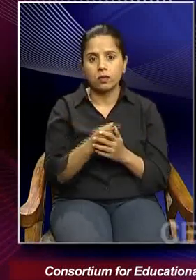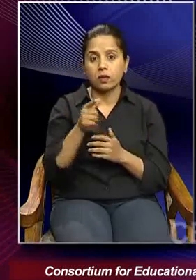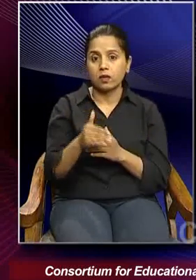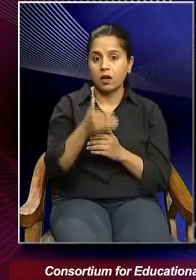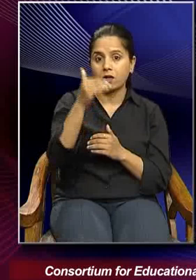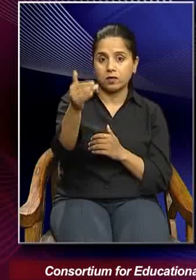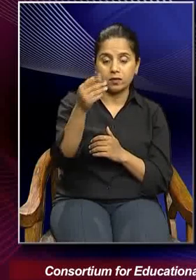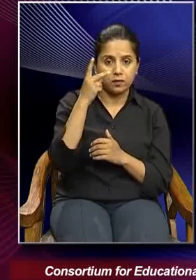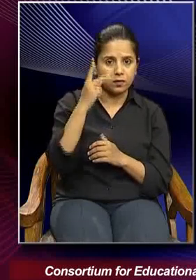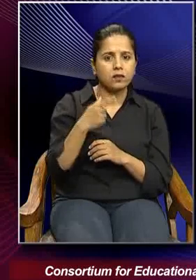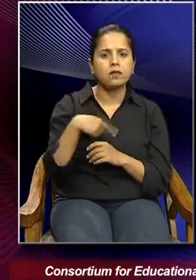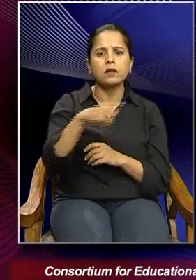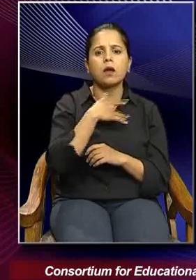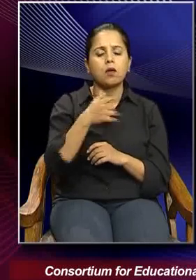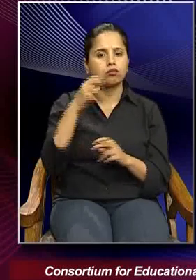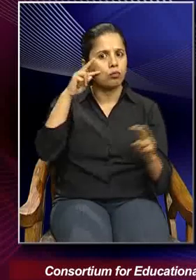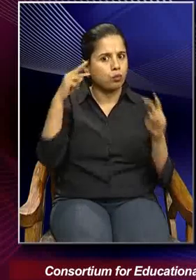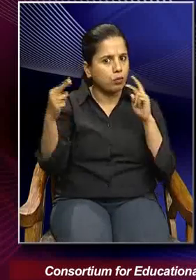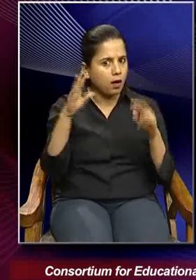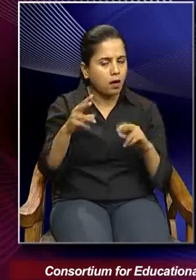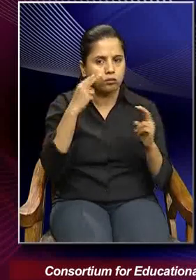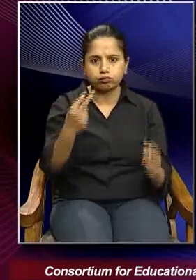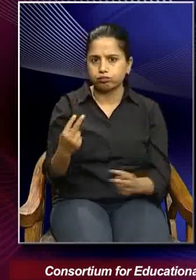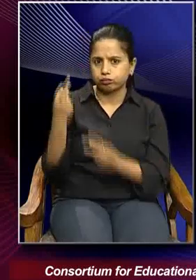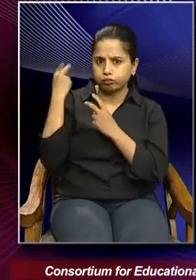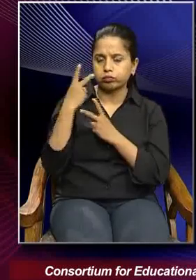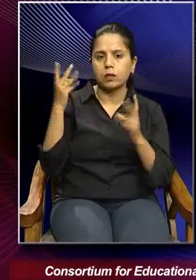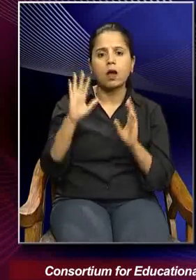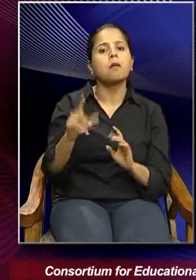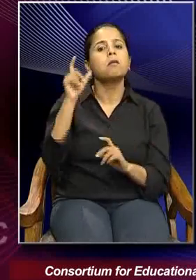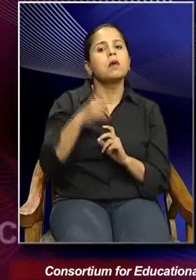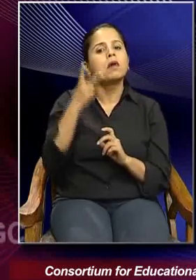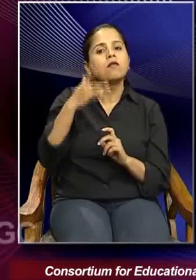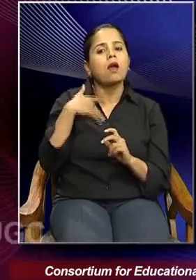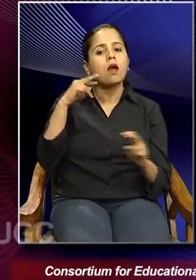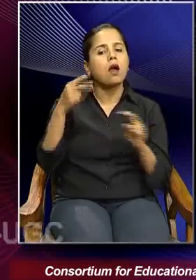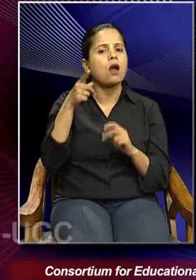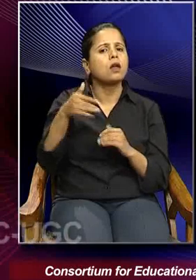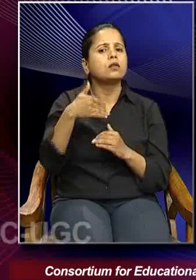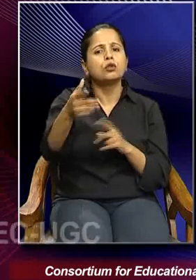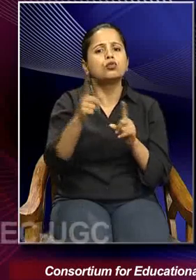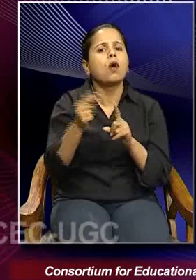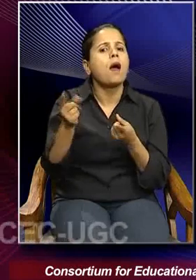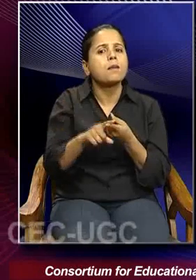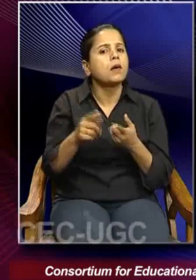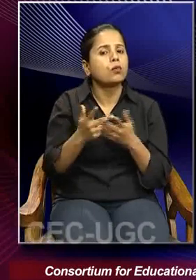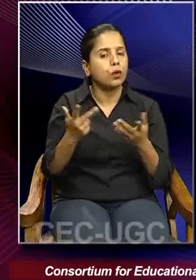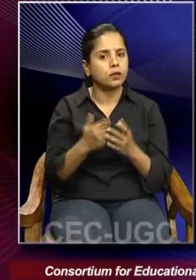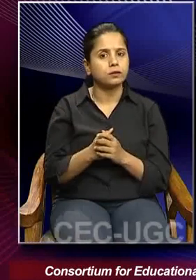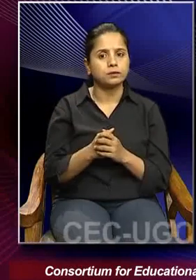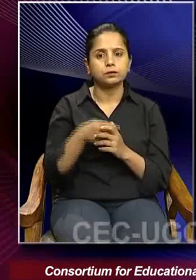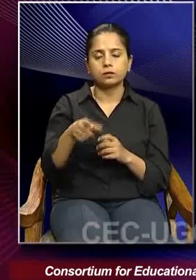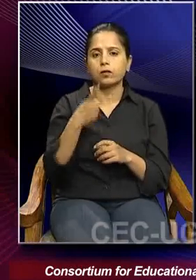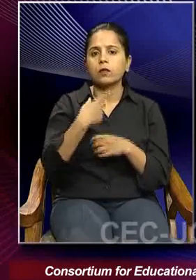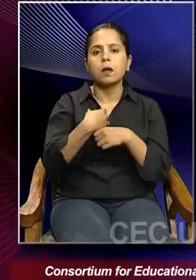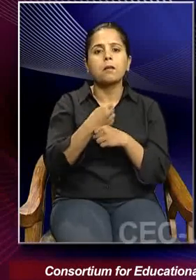after having a perception and reflection on the perceptions, what it does is it